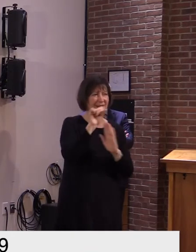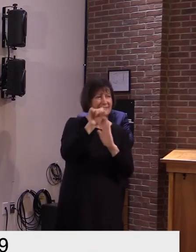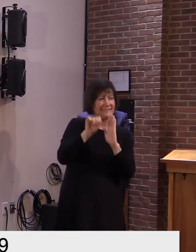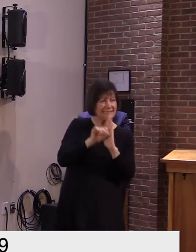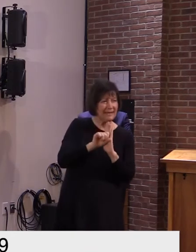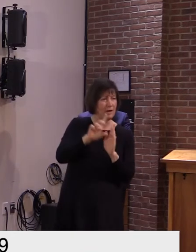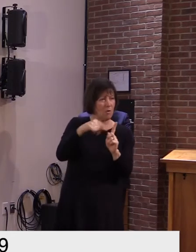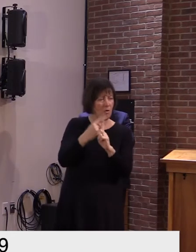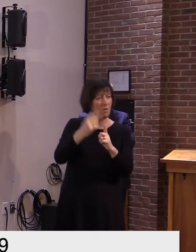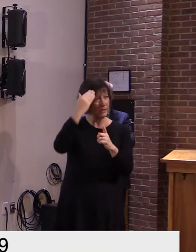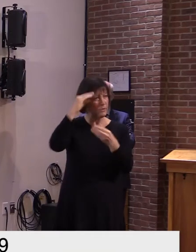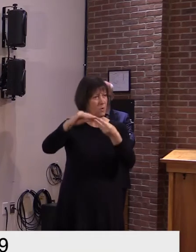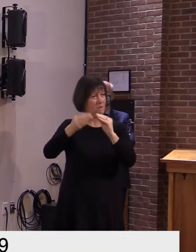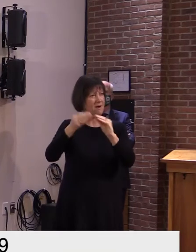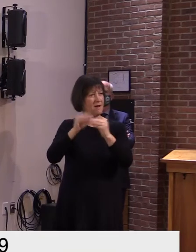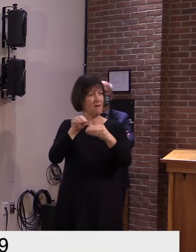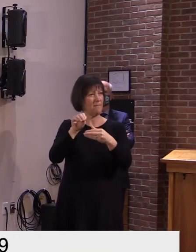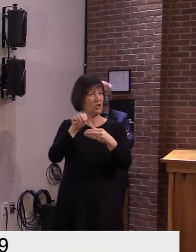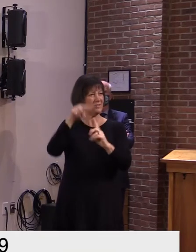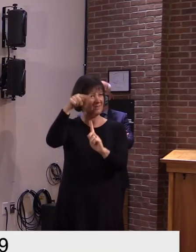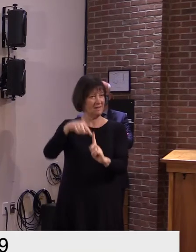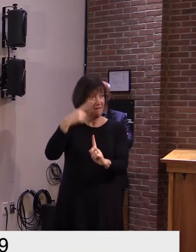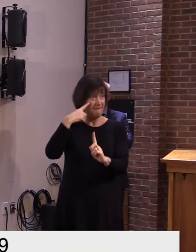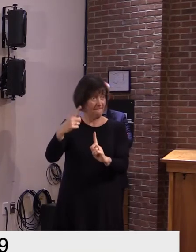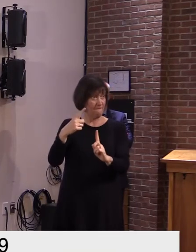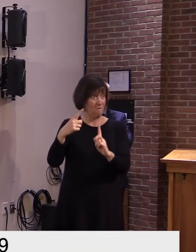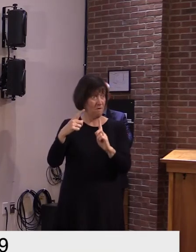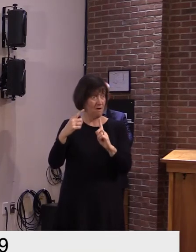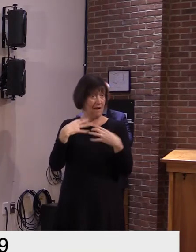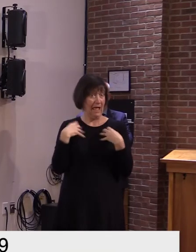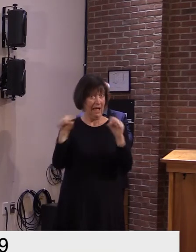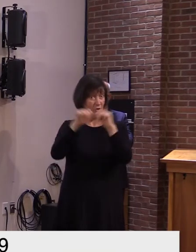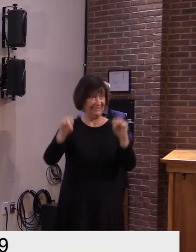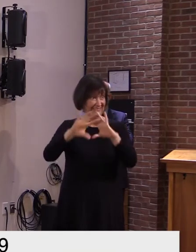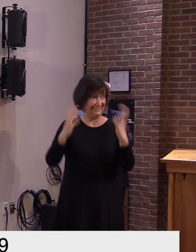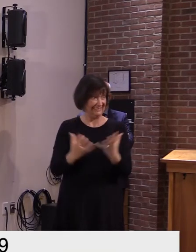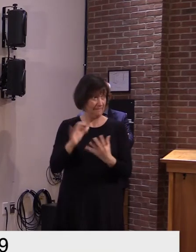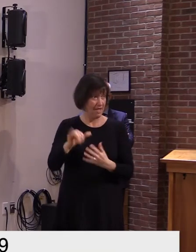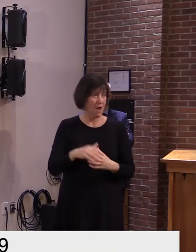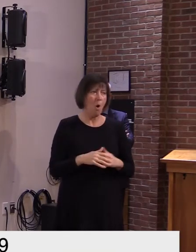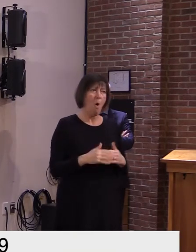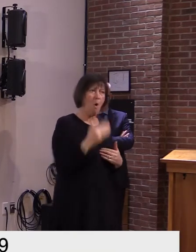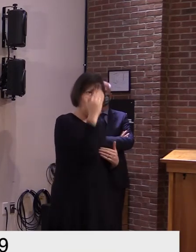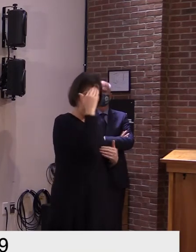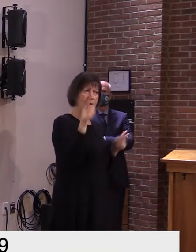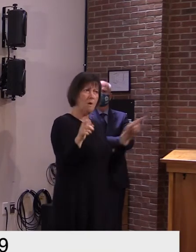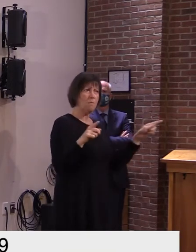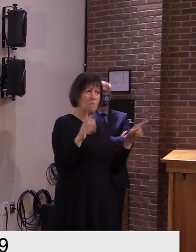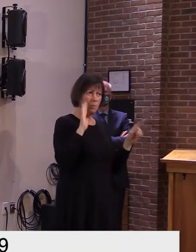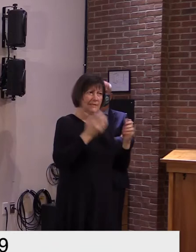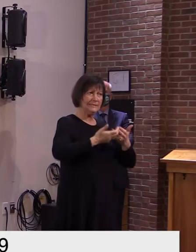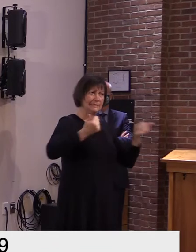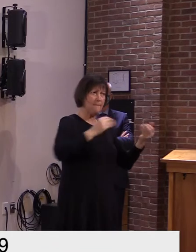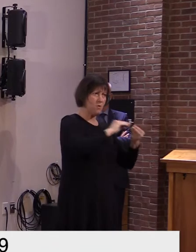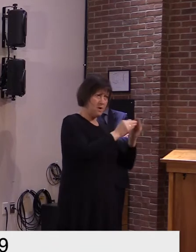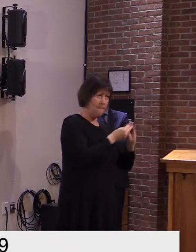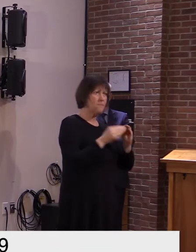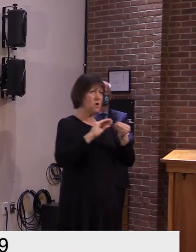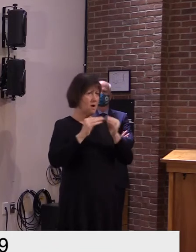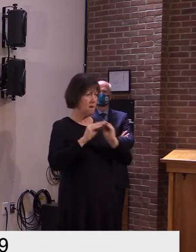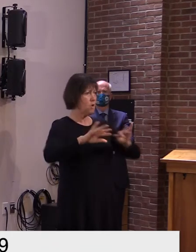the healthcare numbers? No, we will report each independently and in